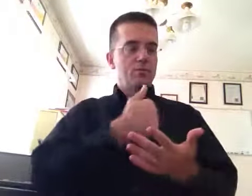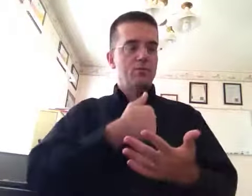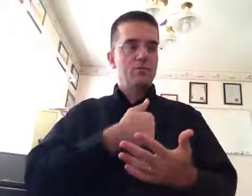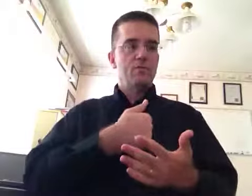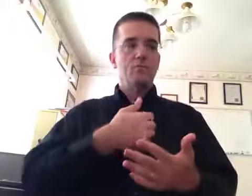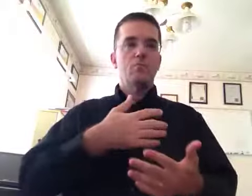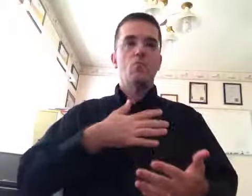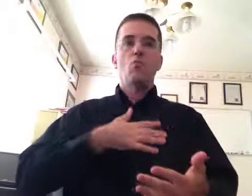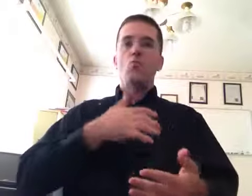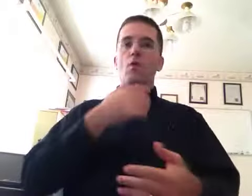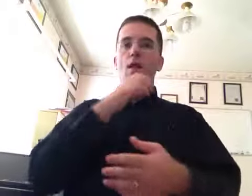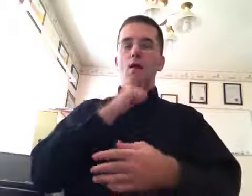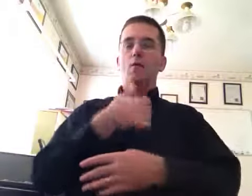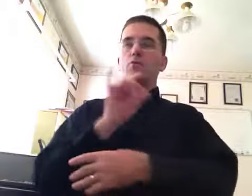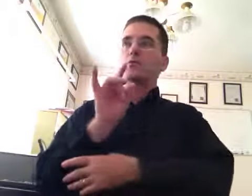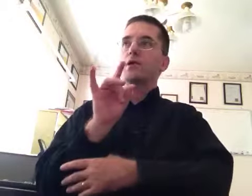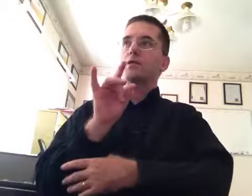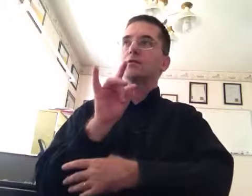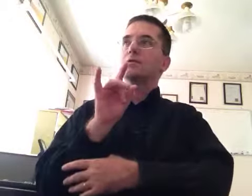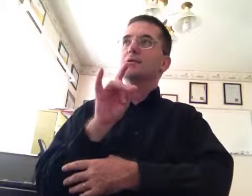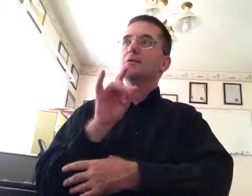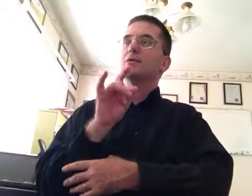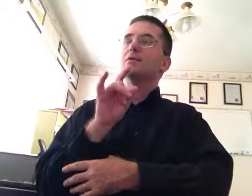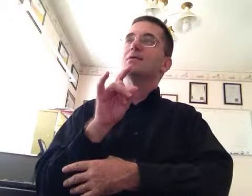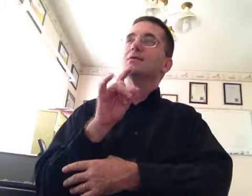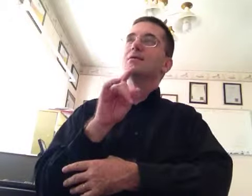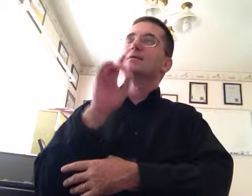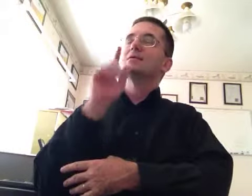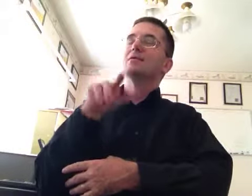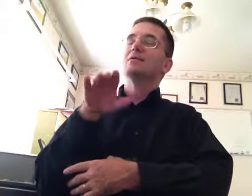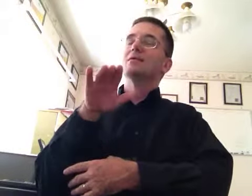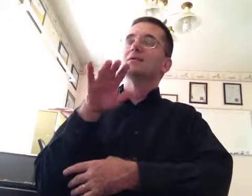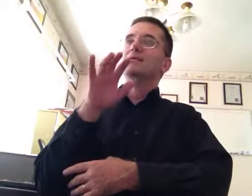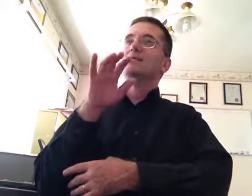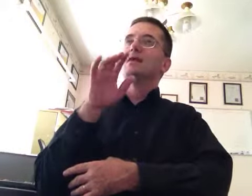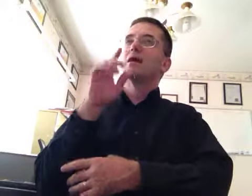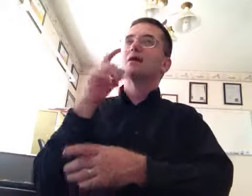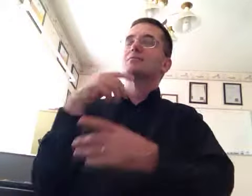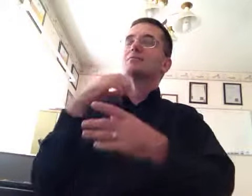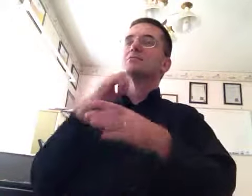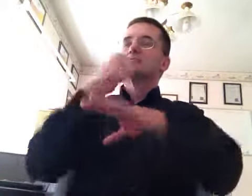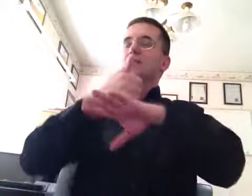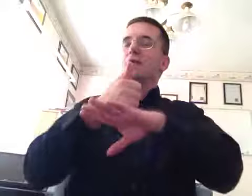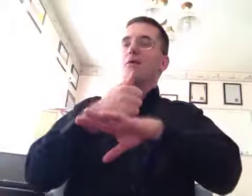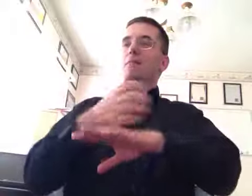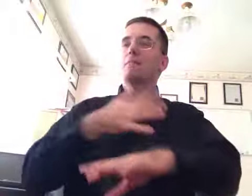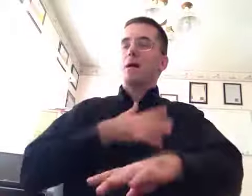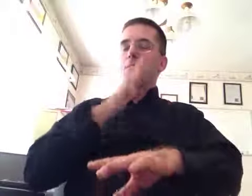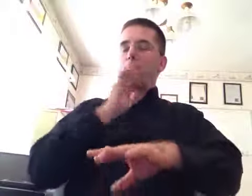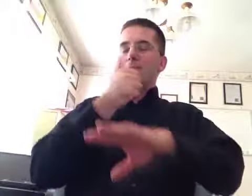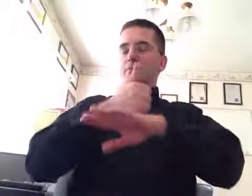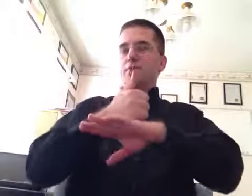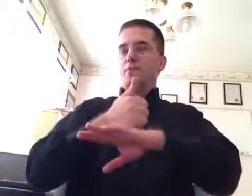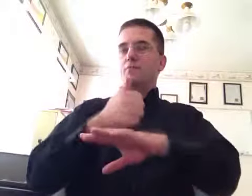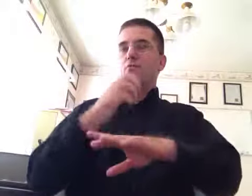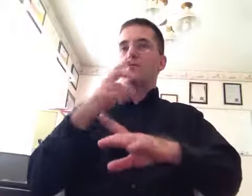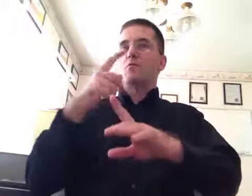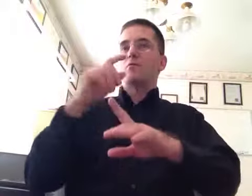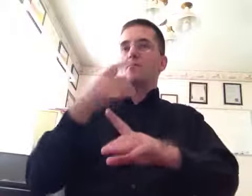little. And she set it up so I get 8 installments for each semester of college when I went. So paid for college, that's